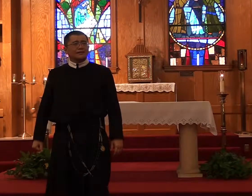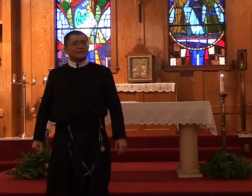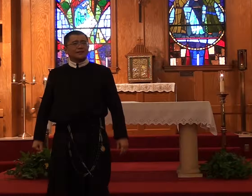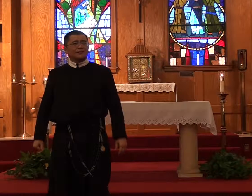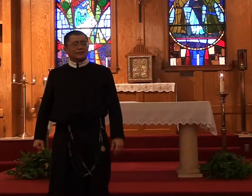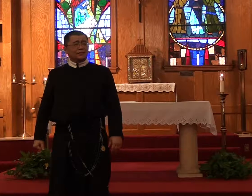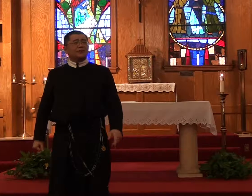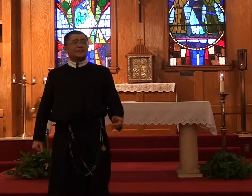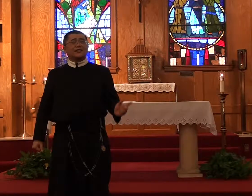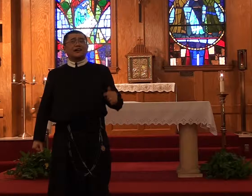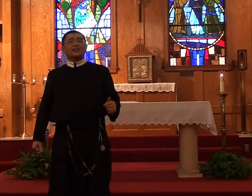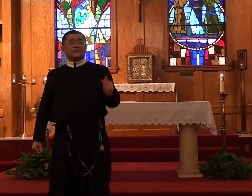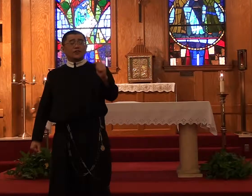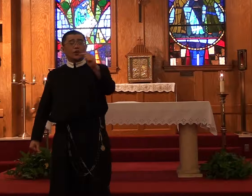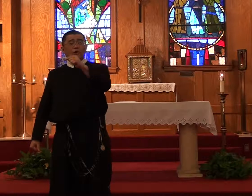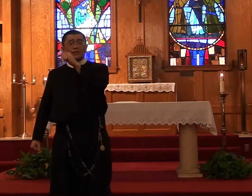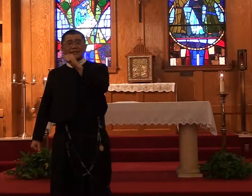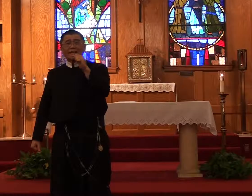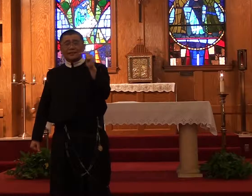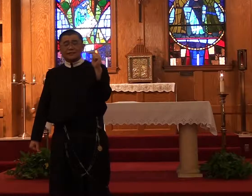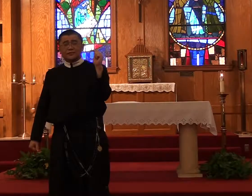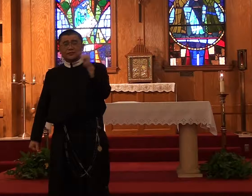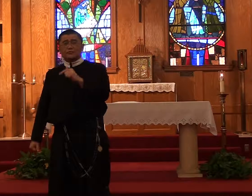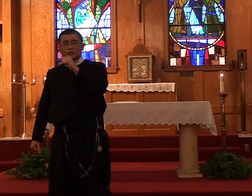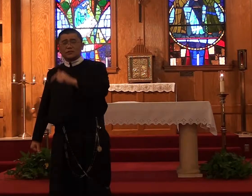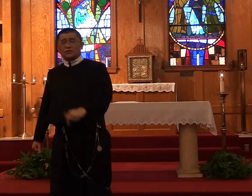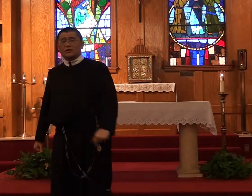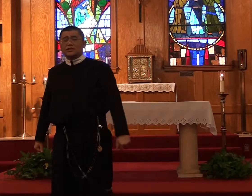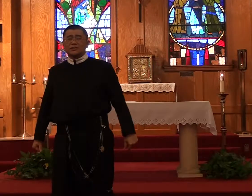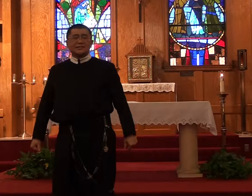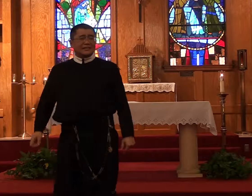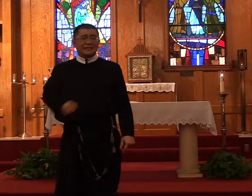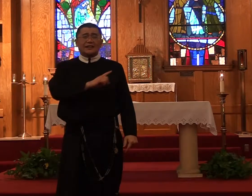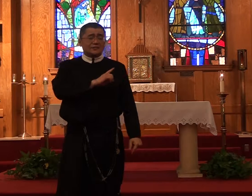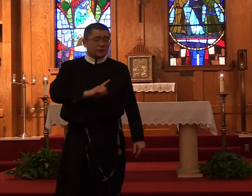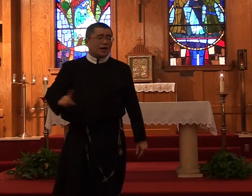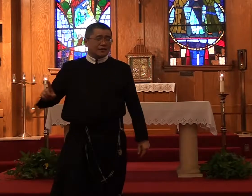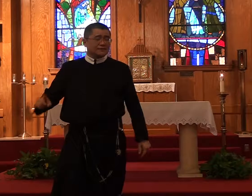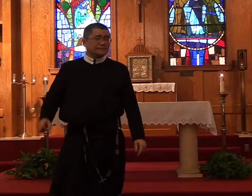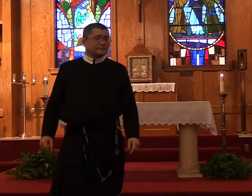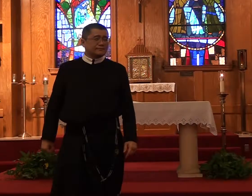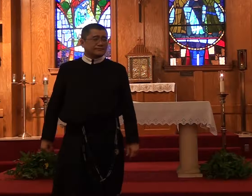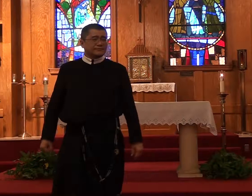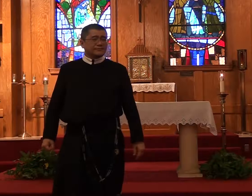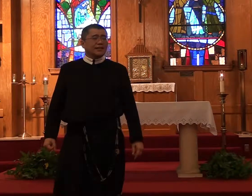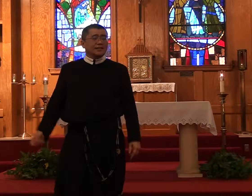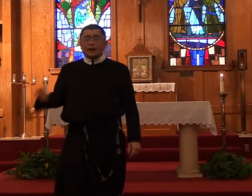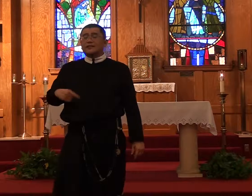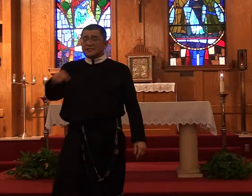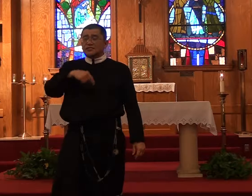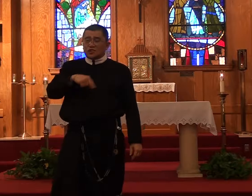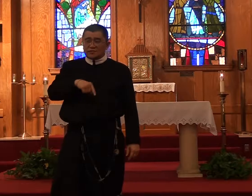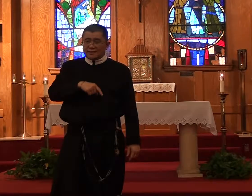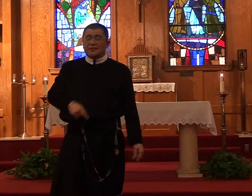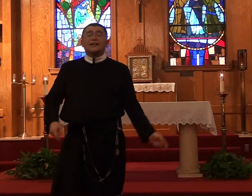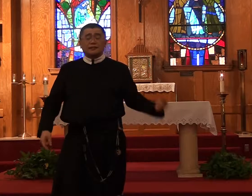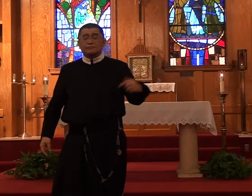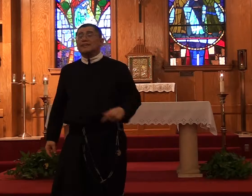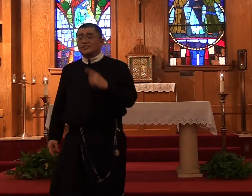That means that you are the God of the Holy, you know, the third person of the Holy Trinity. That is wrong. God is in charge of us, not me in charge